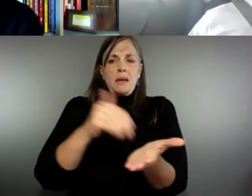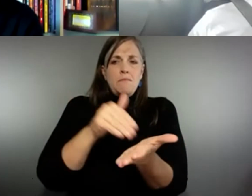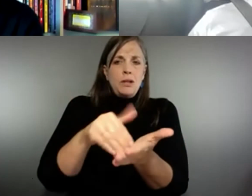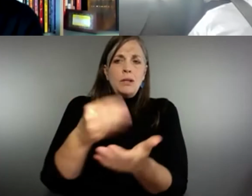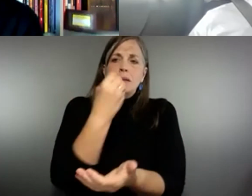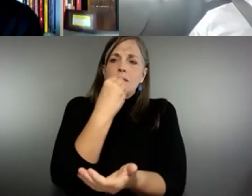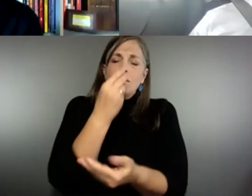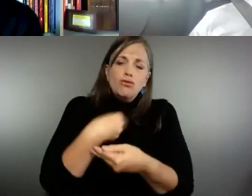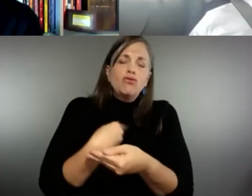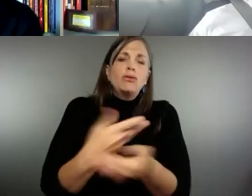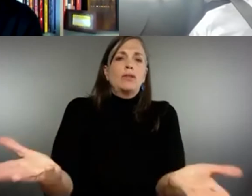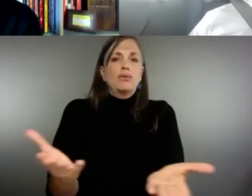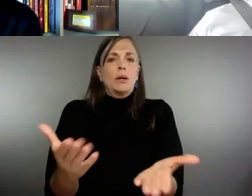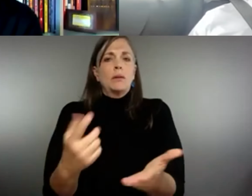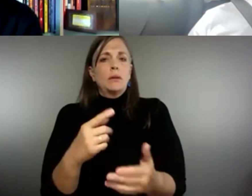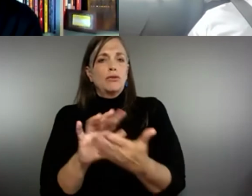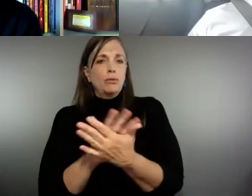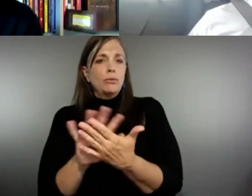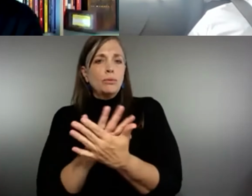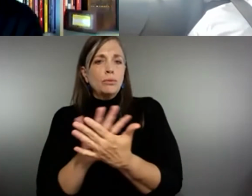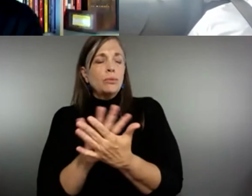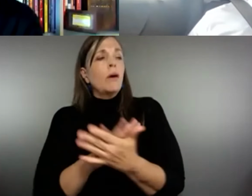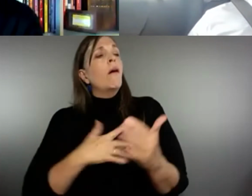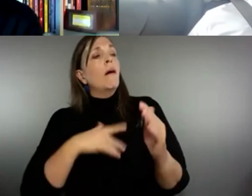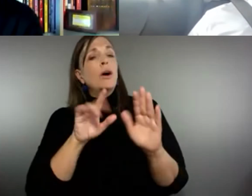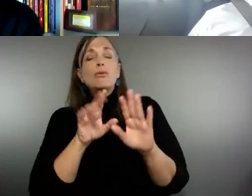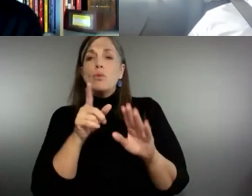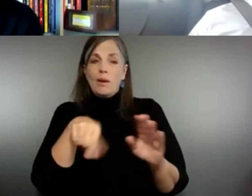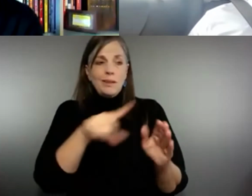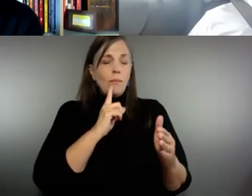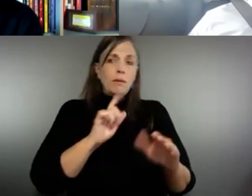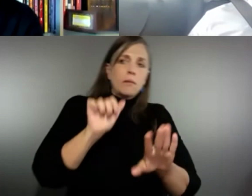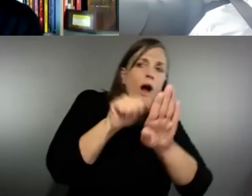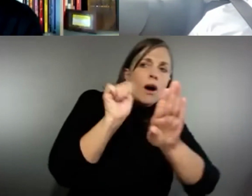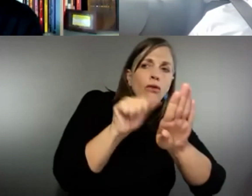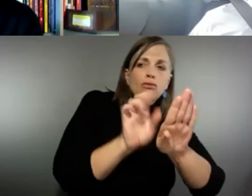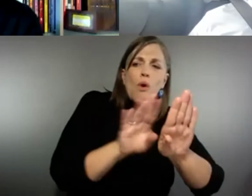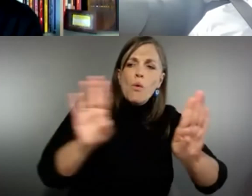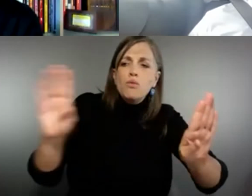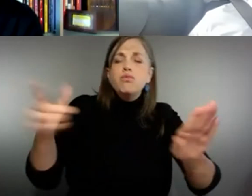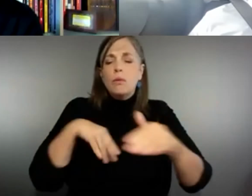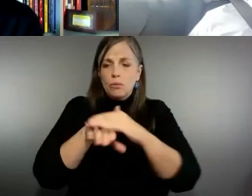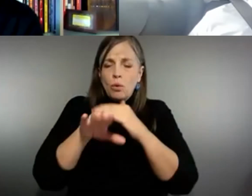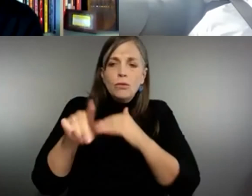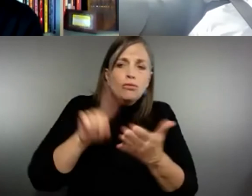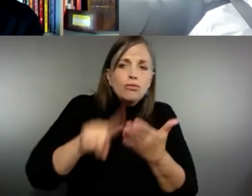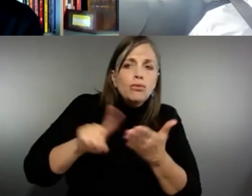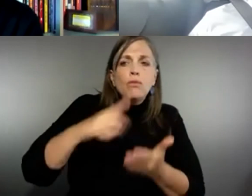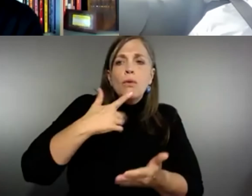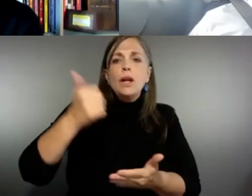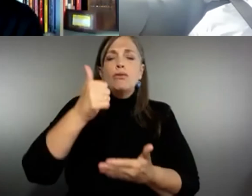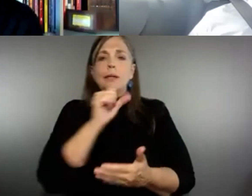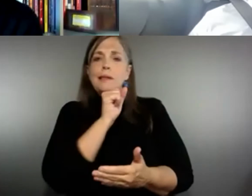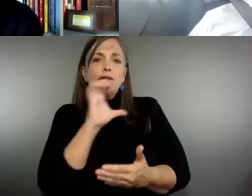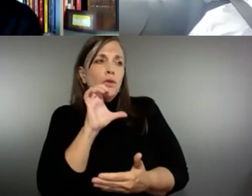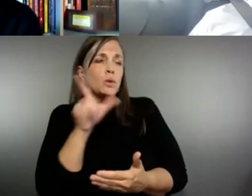knocking on doors and speaking to uh our elderly elderly checking on our seniors uh every who